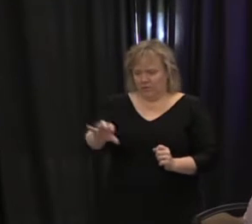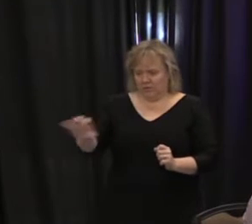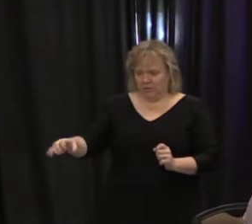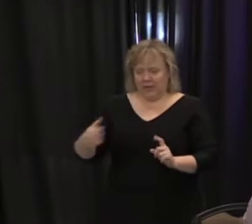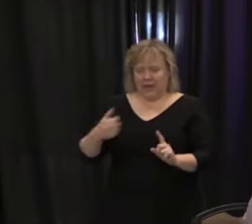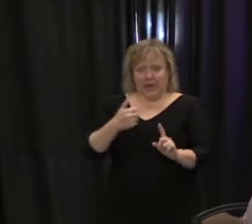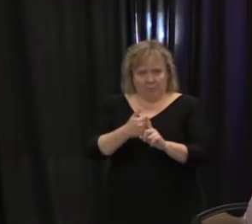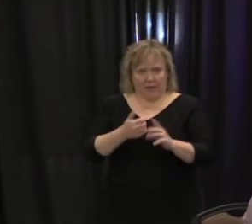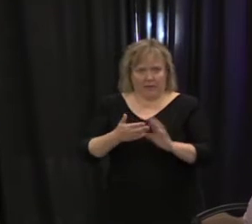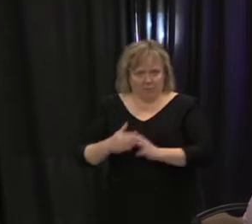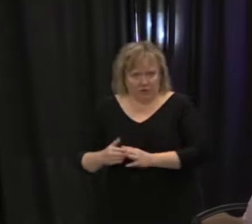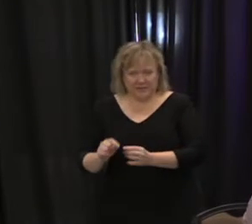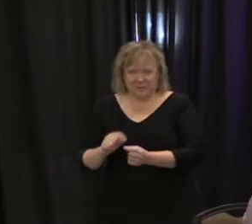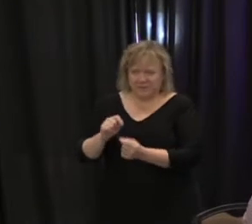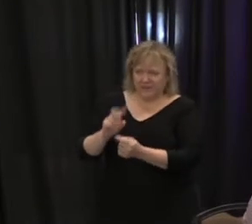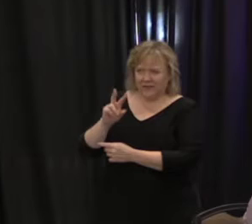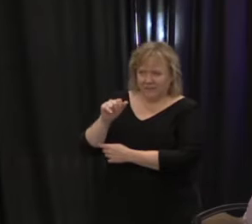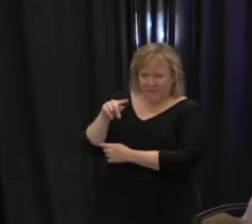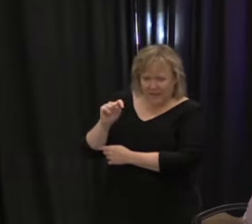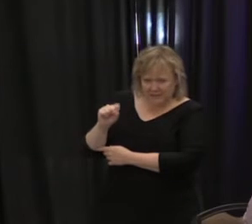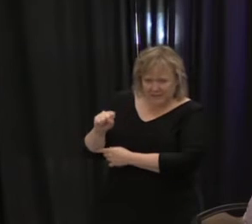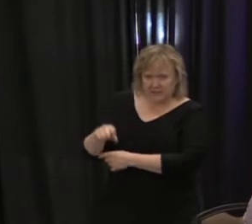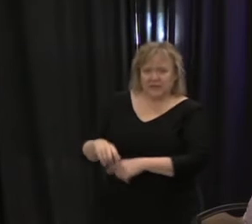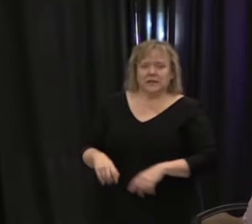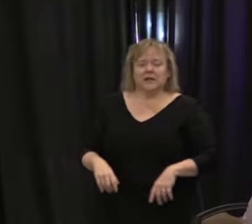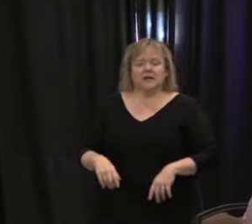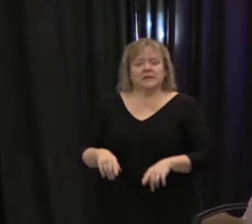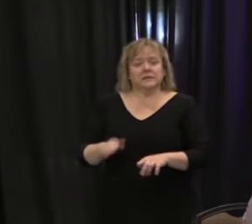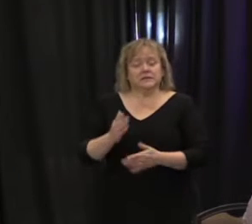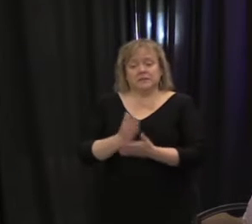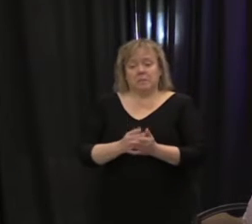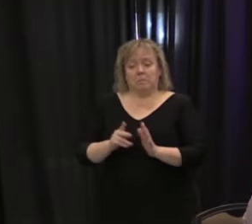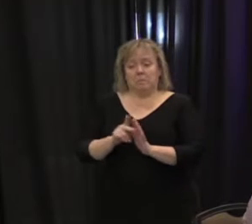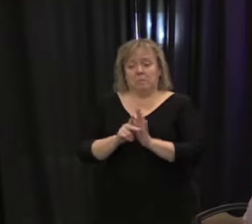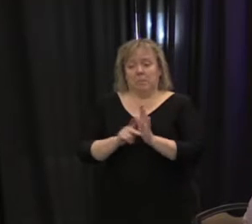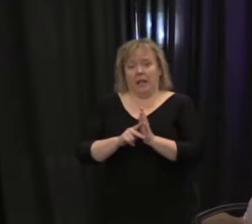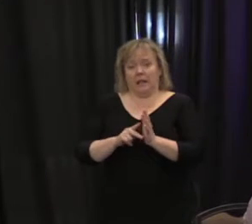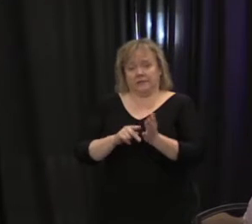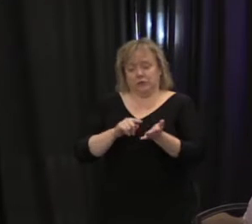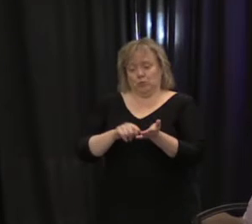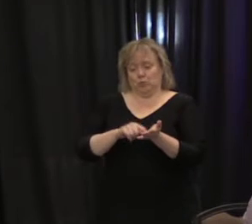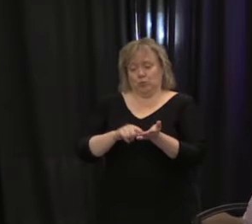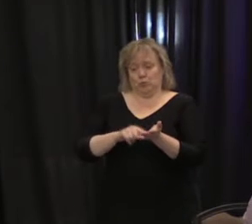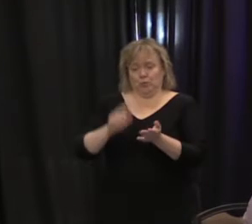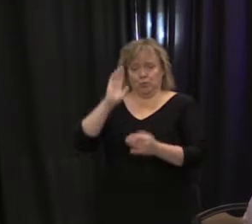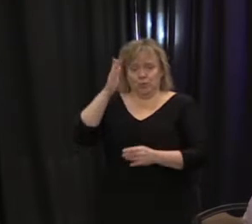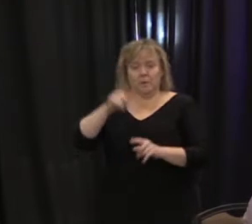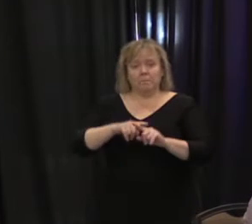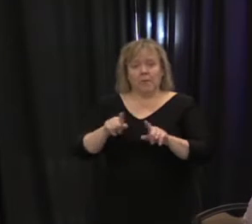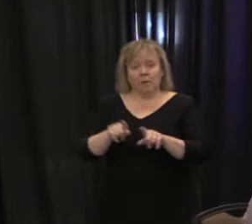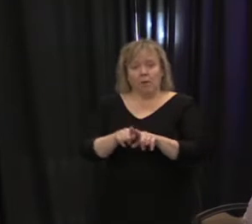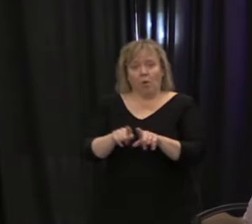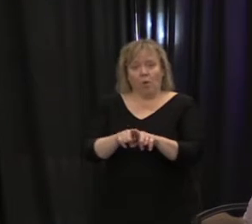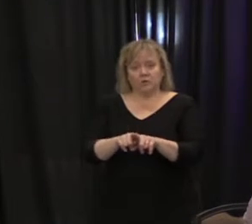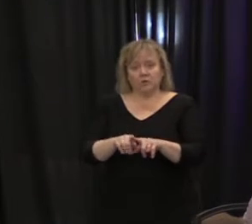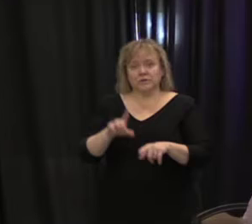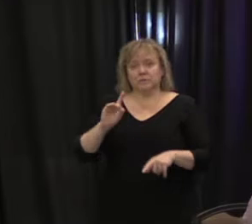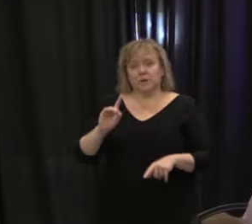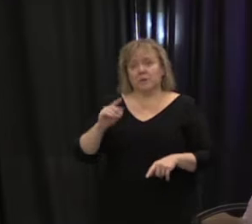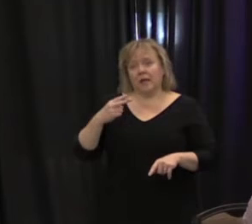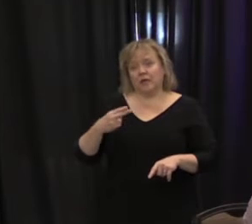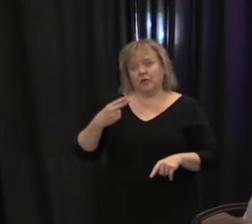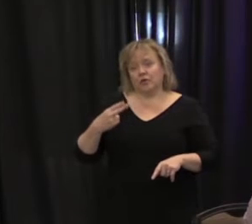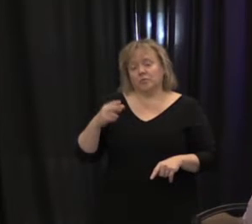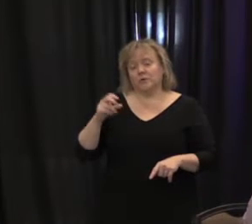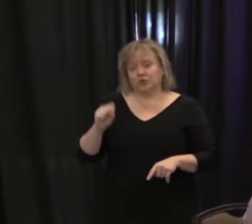veterans. It gives some policy study in the future, but it also allows us to partner with the Department of Health and Human Services and